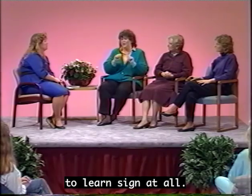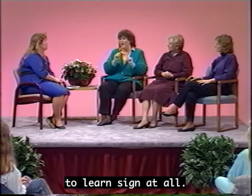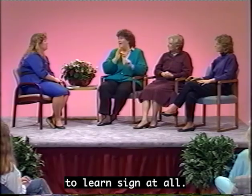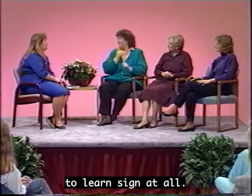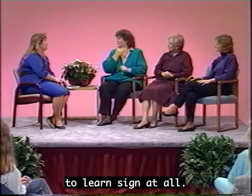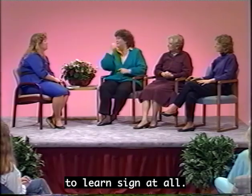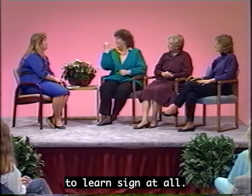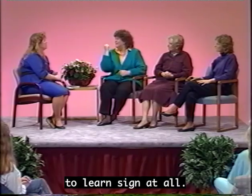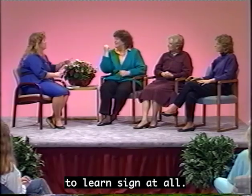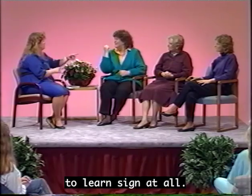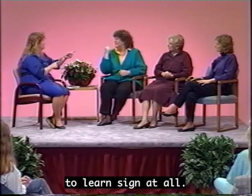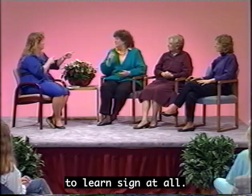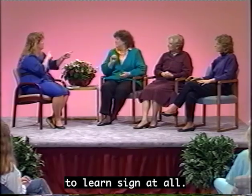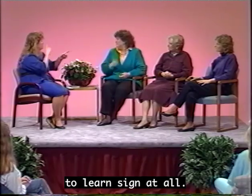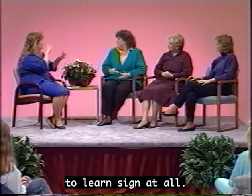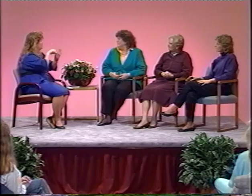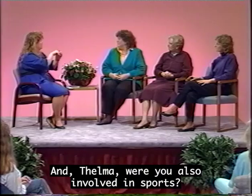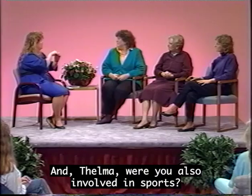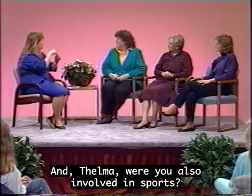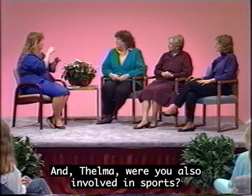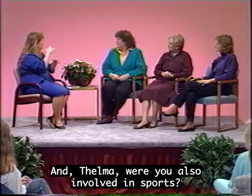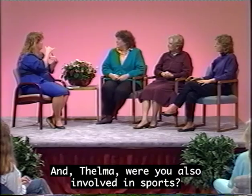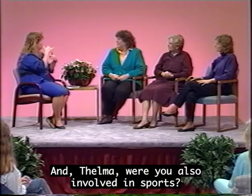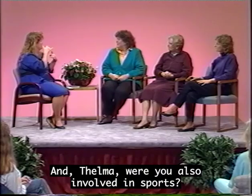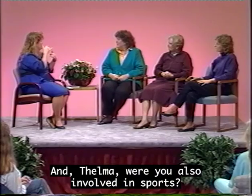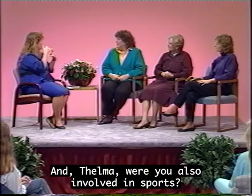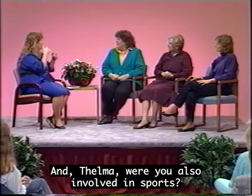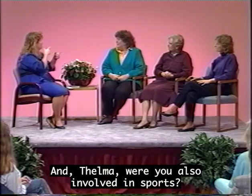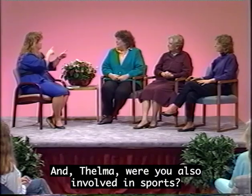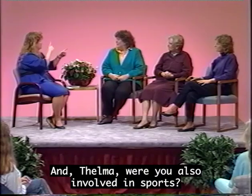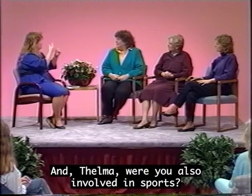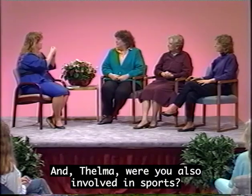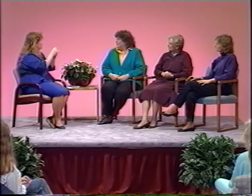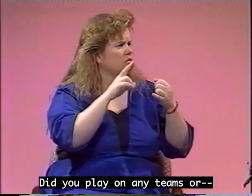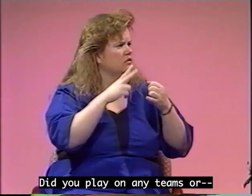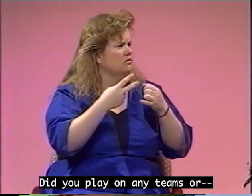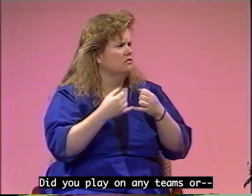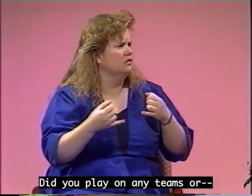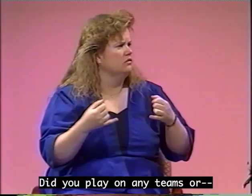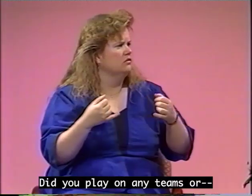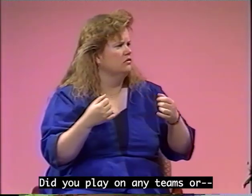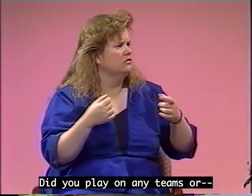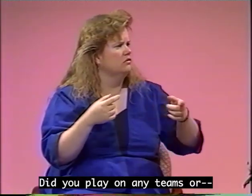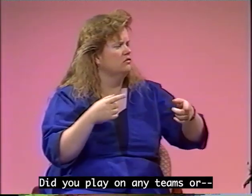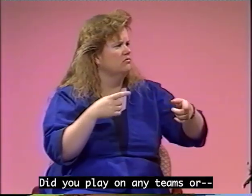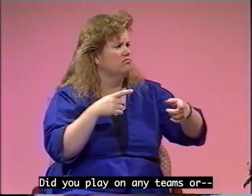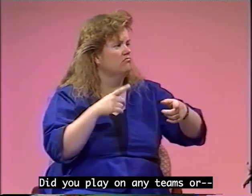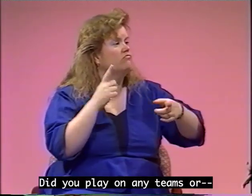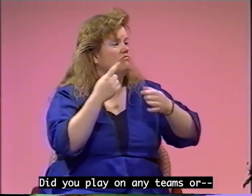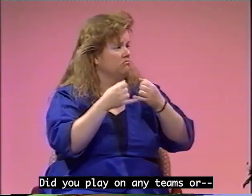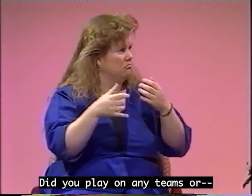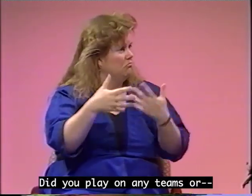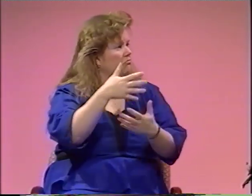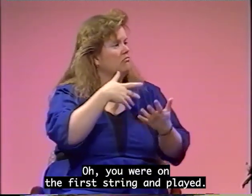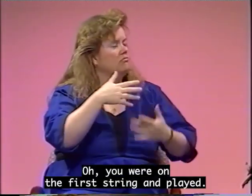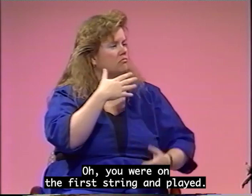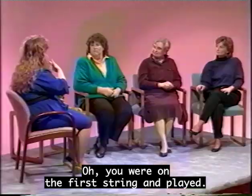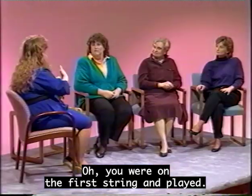learn sign at all. And Thelma, were you also involved in sports? Did you play on any teams or? Oh, you were on